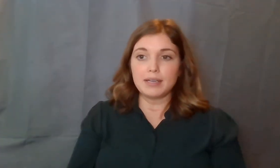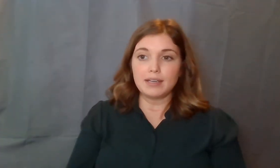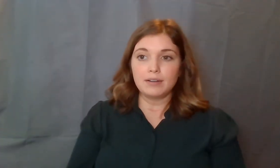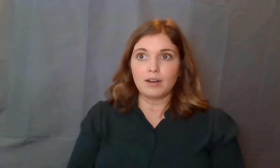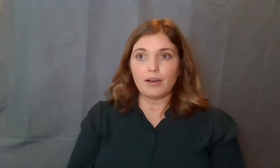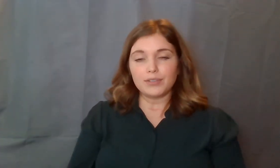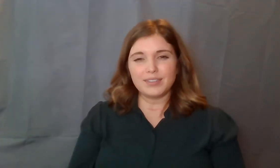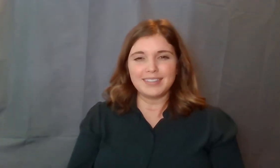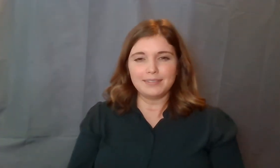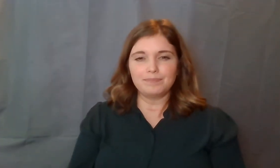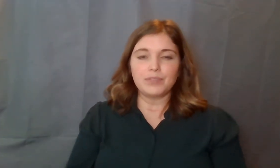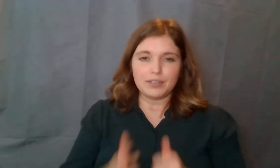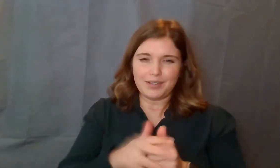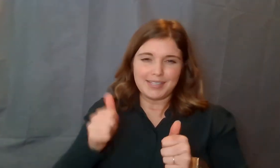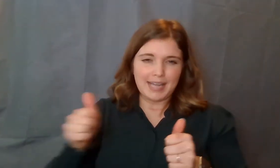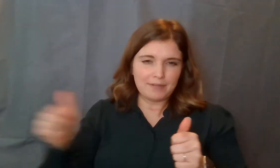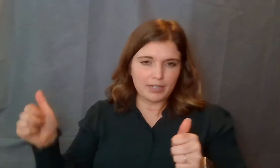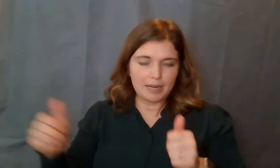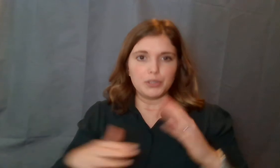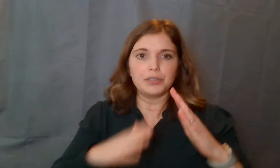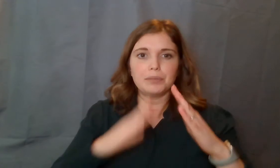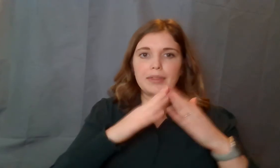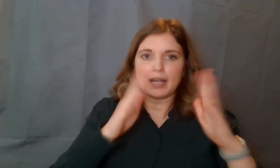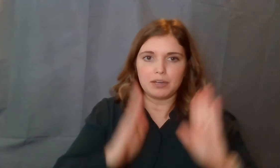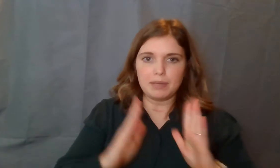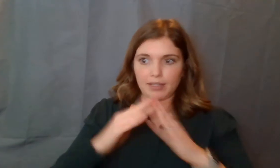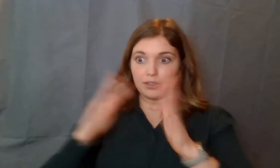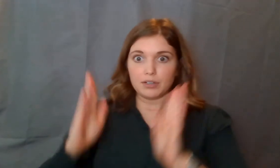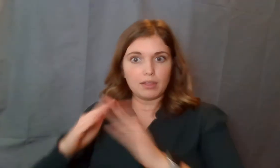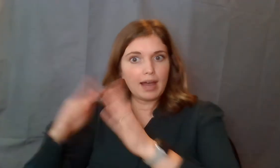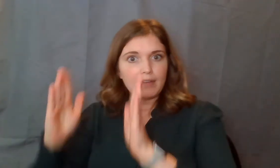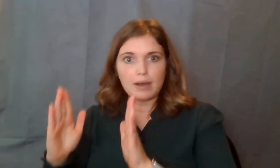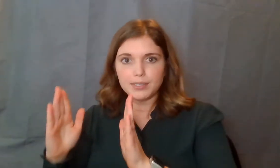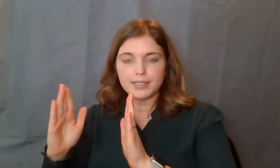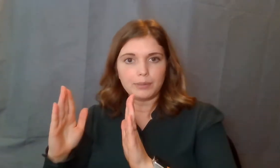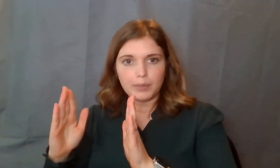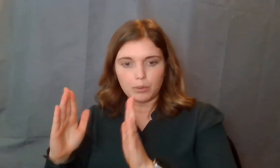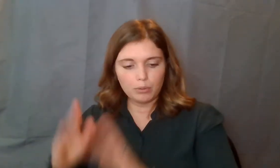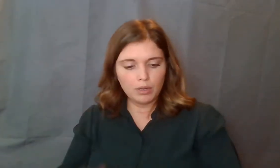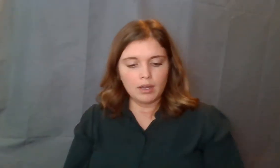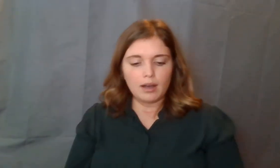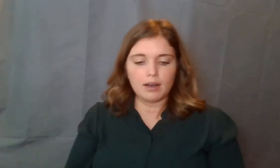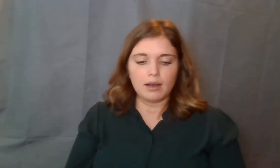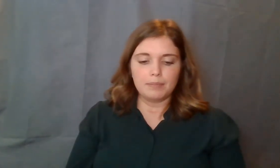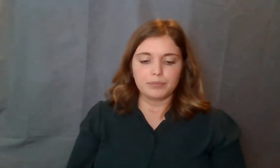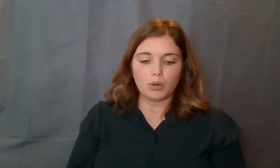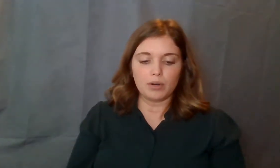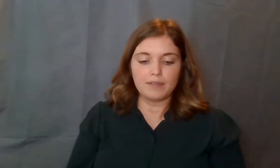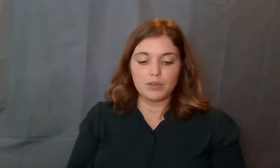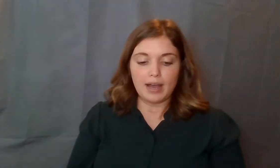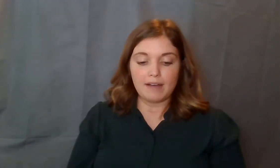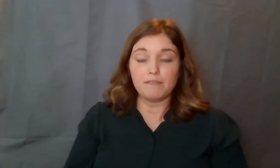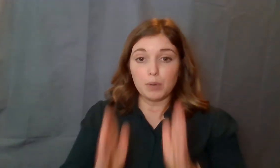be, there's a sign for neighborhood, but that could be like there are a lot of houses in a row. Or if you have